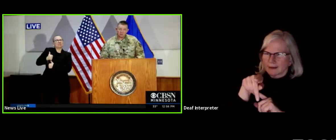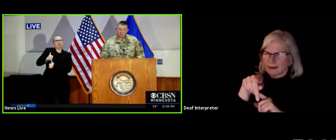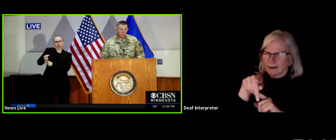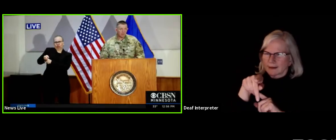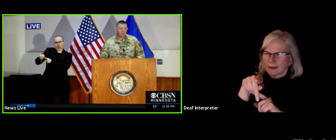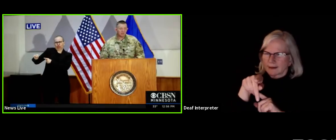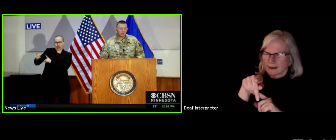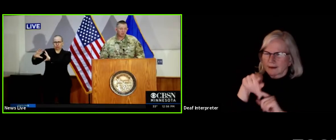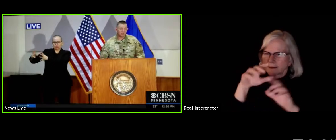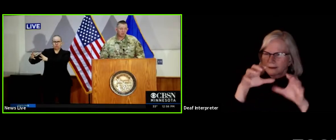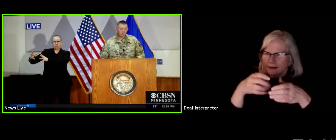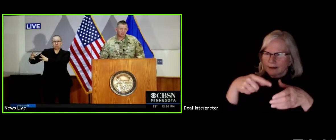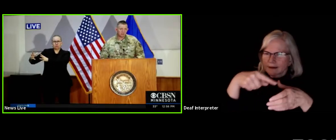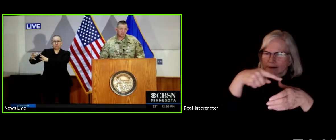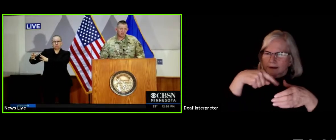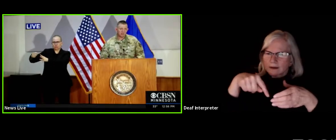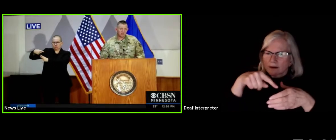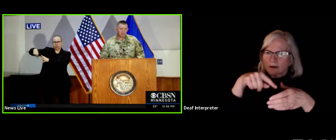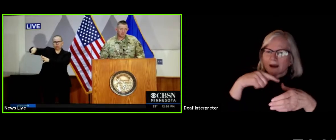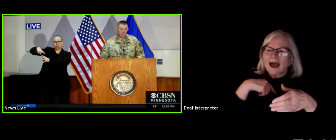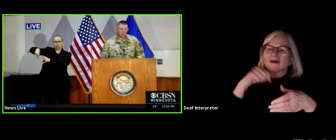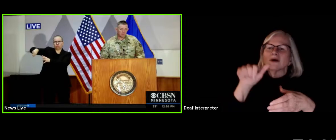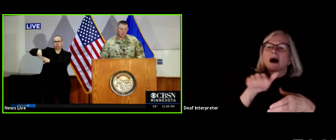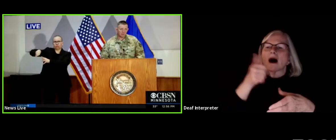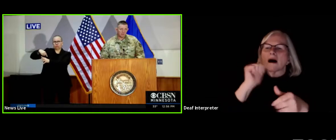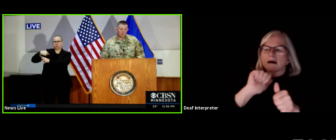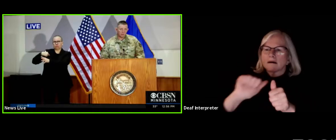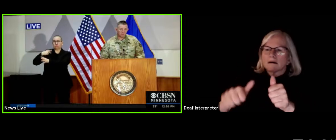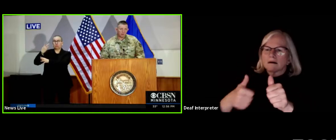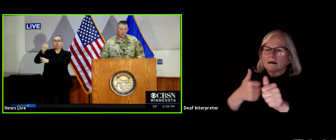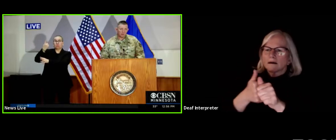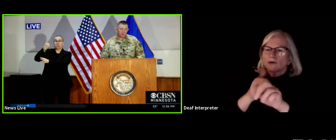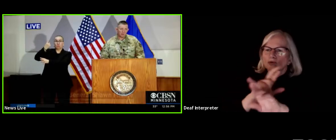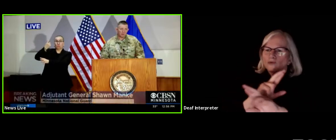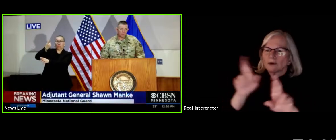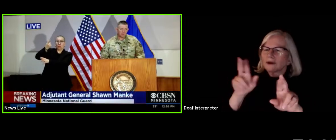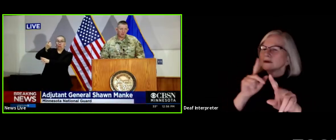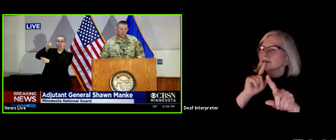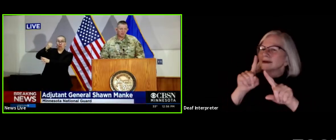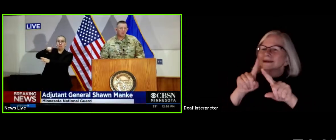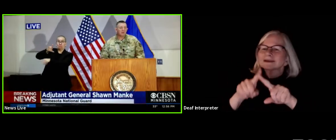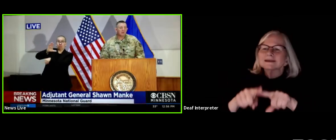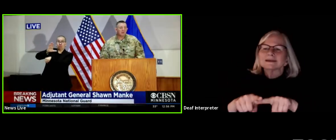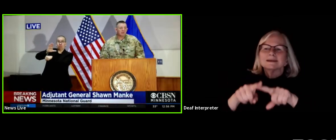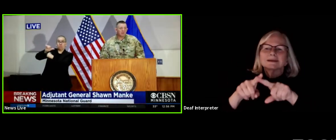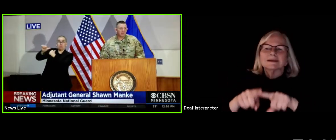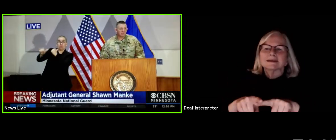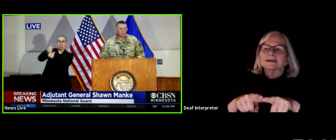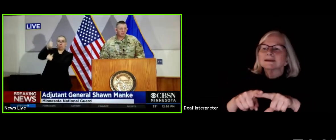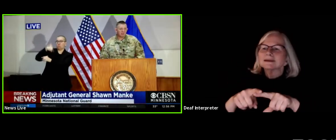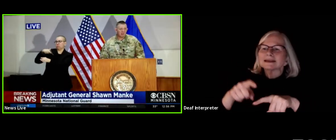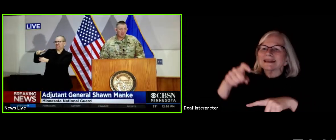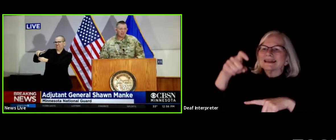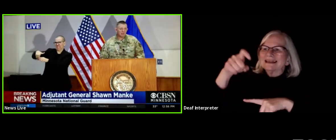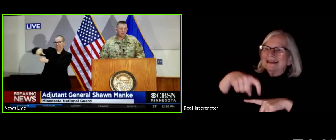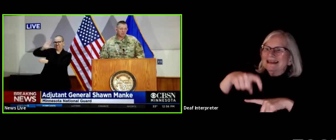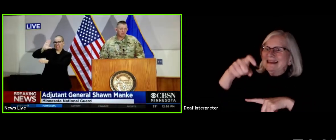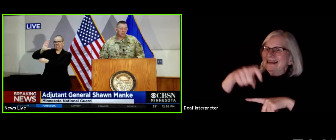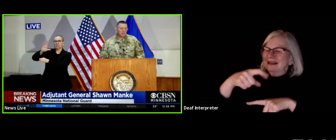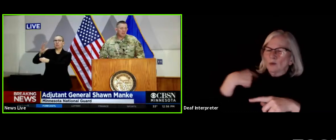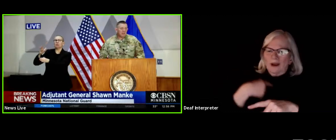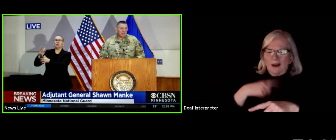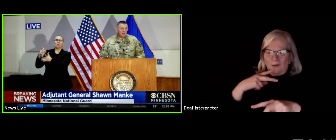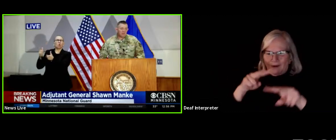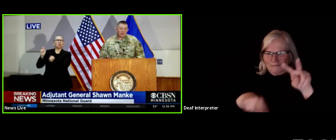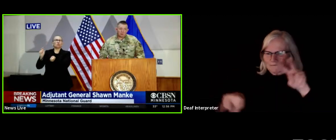needed. It's all based on the threat that we see that comes in, and what's going on the ground will allow us flexibility to make that